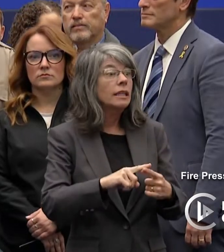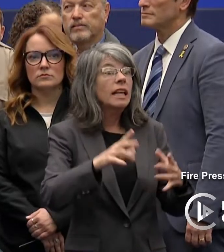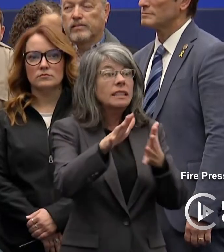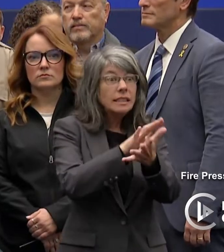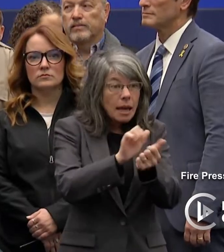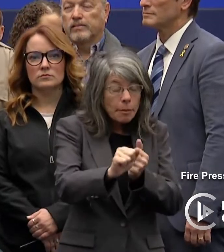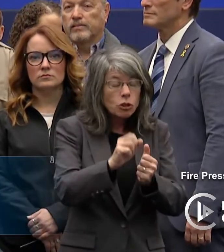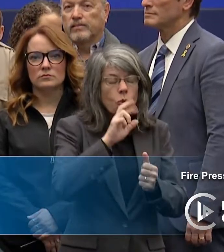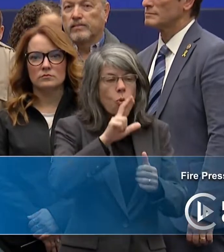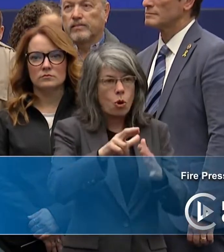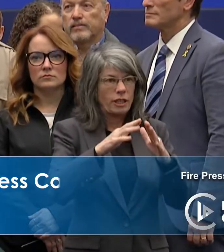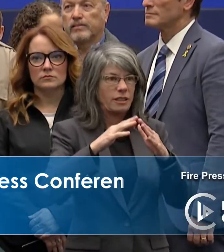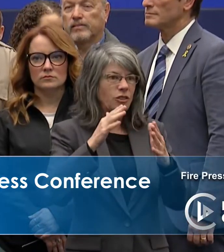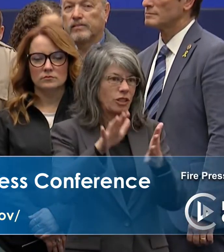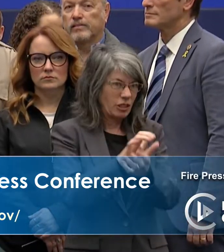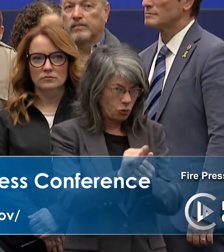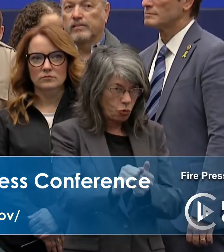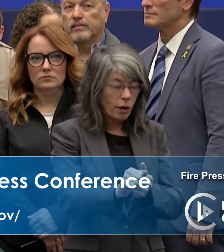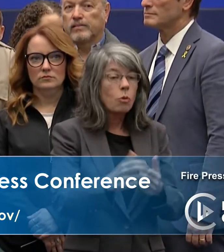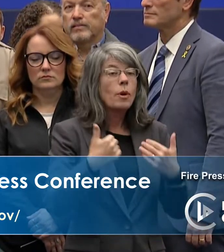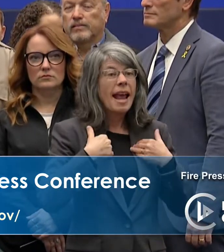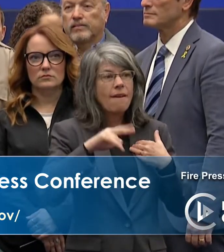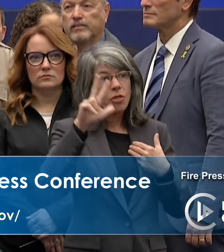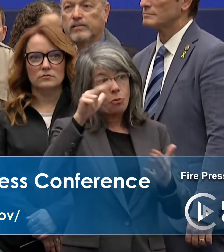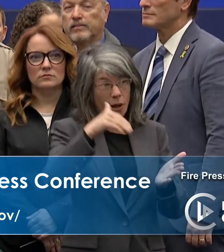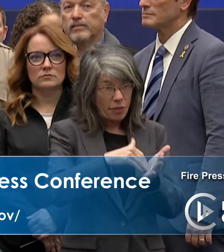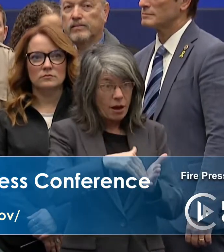or destroyed, and we have